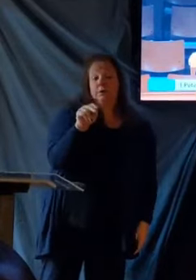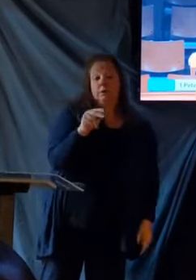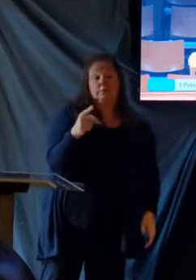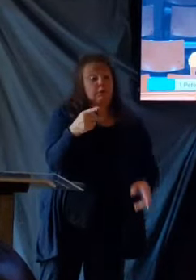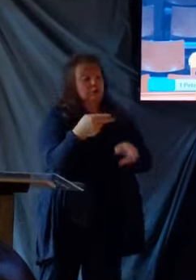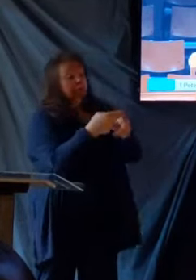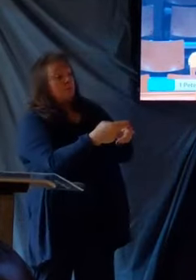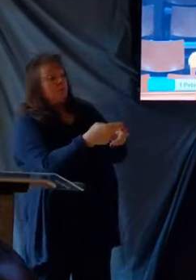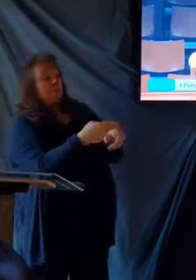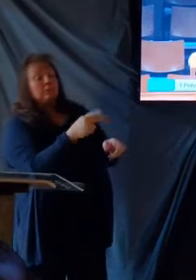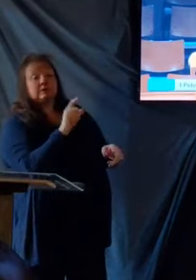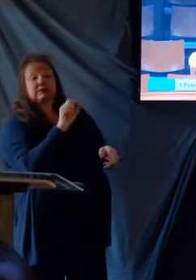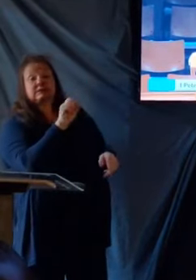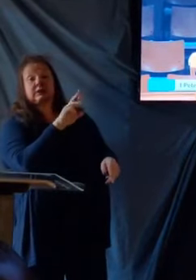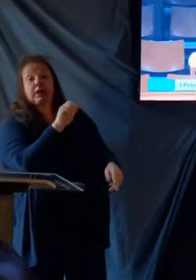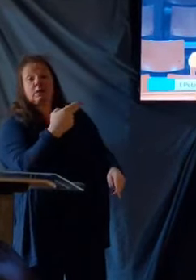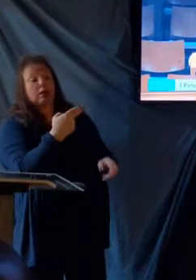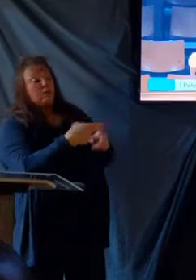called him Lord.